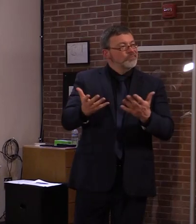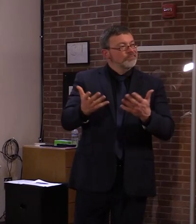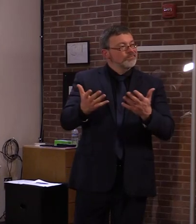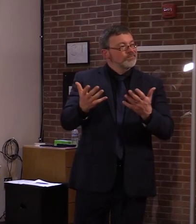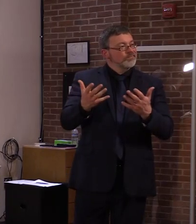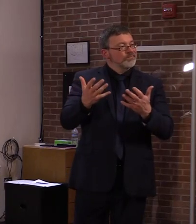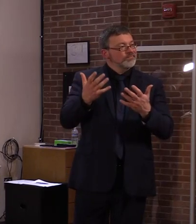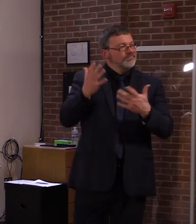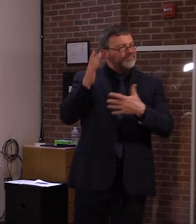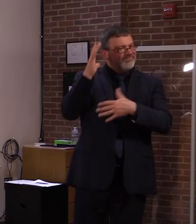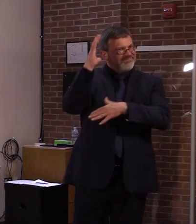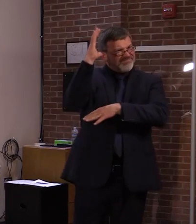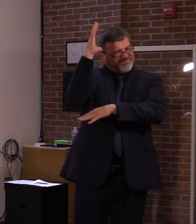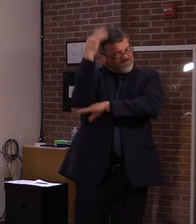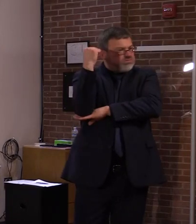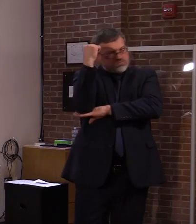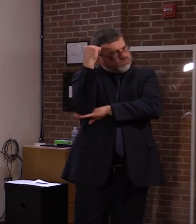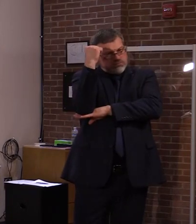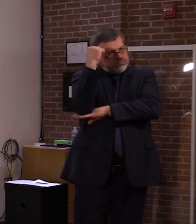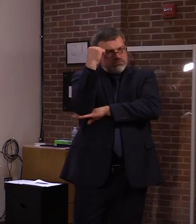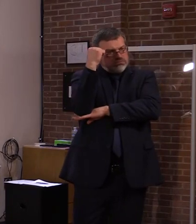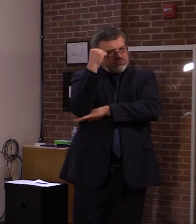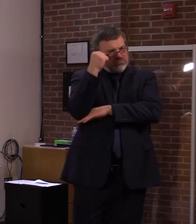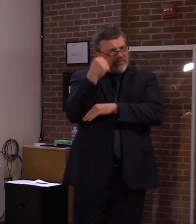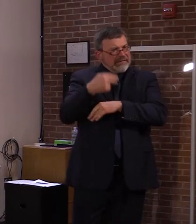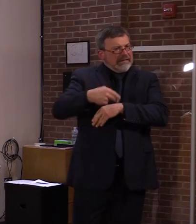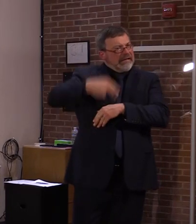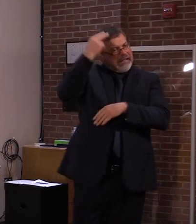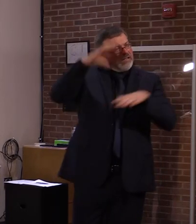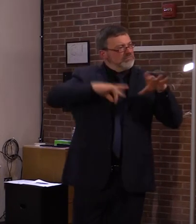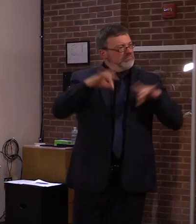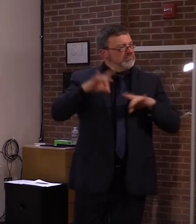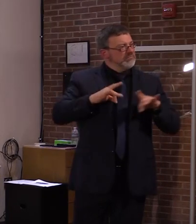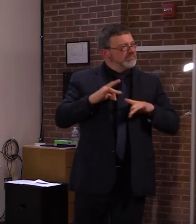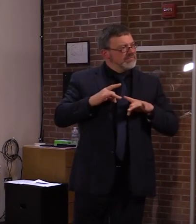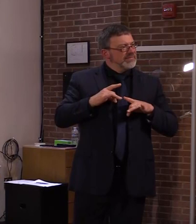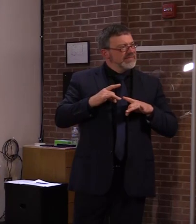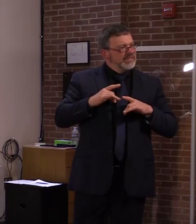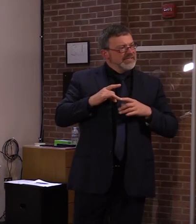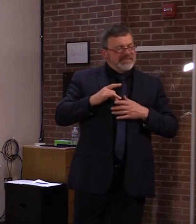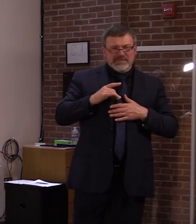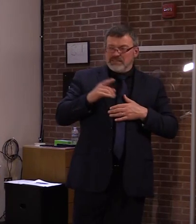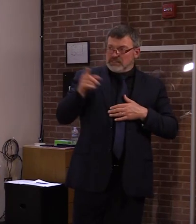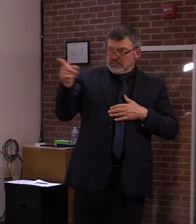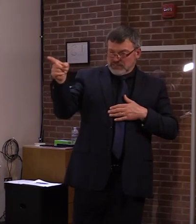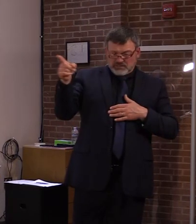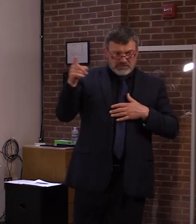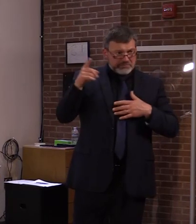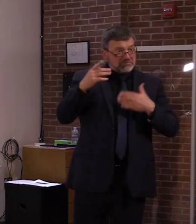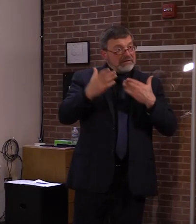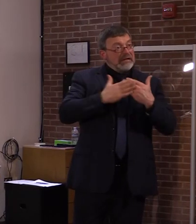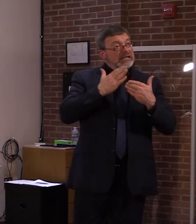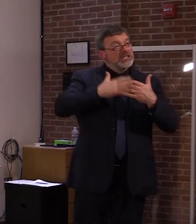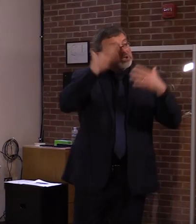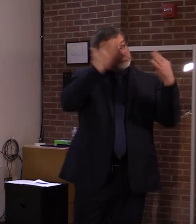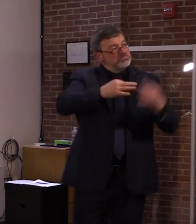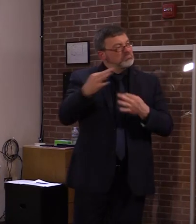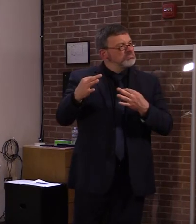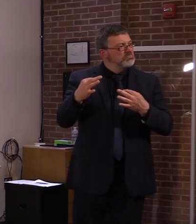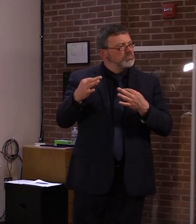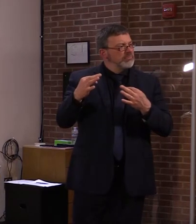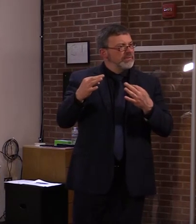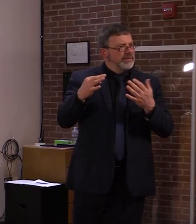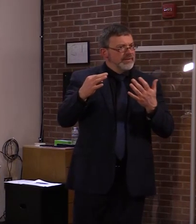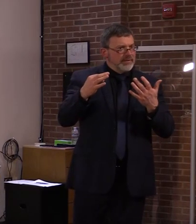week, do you wrestle with your decision, your view on mandating masks? Is